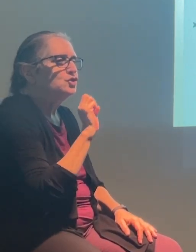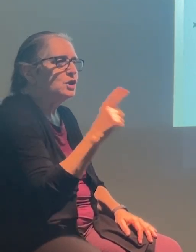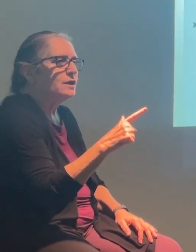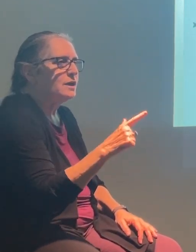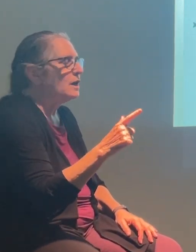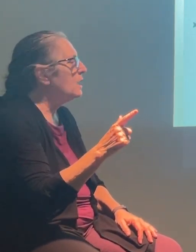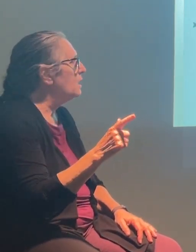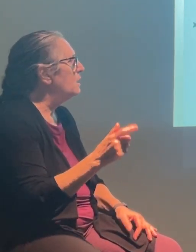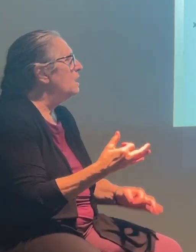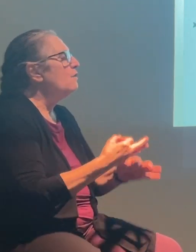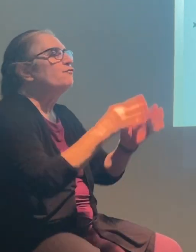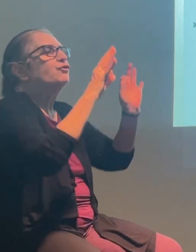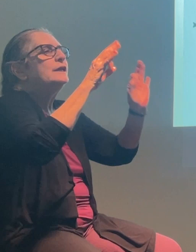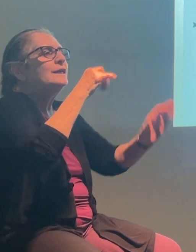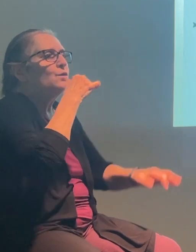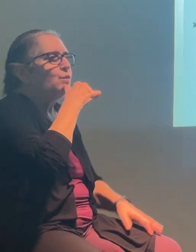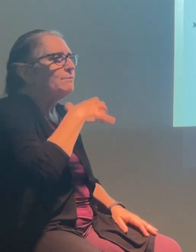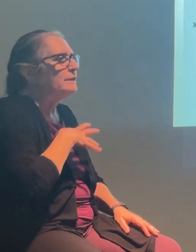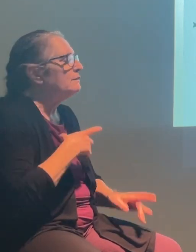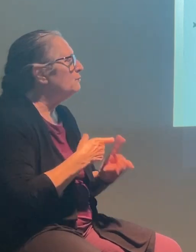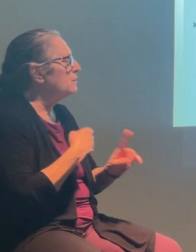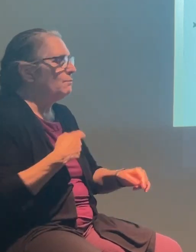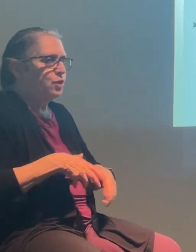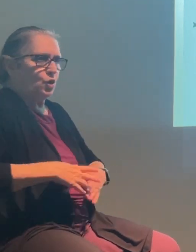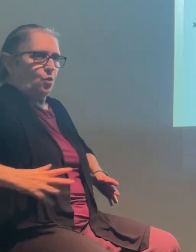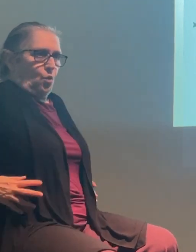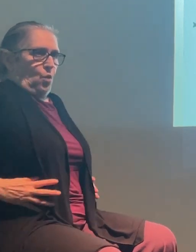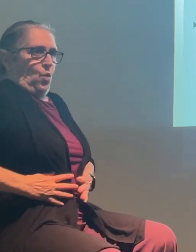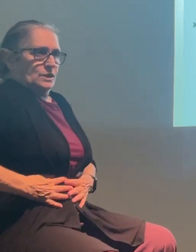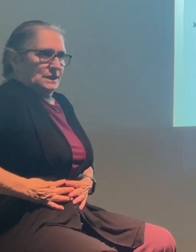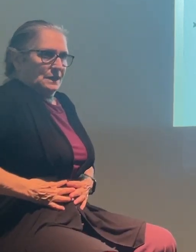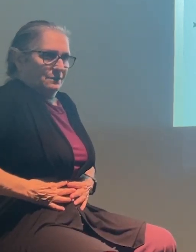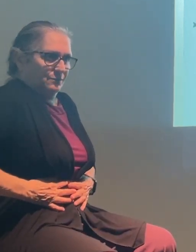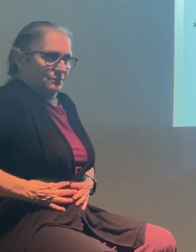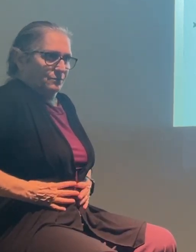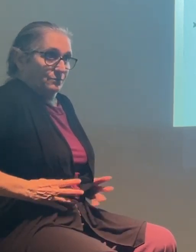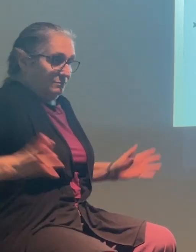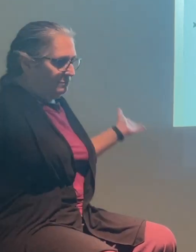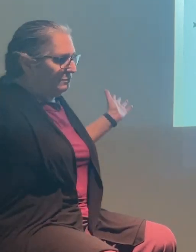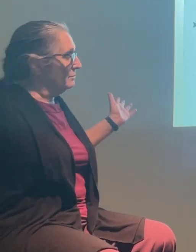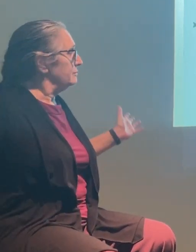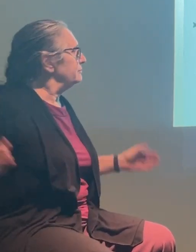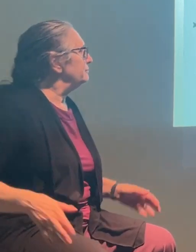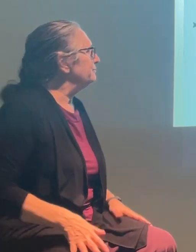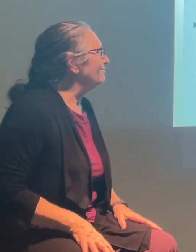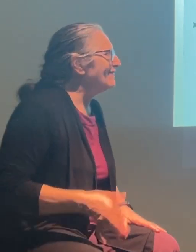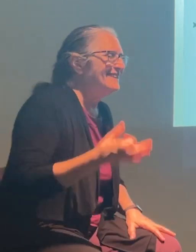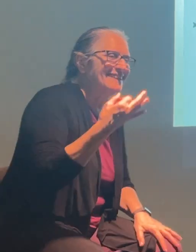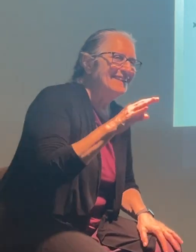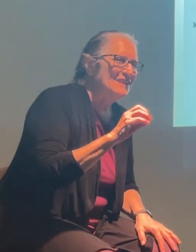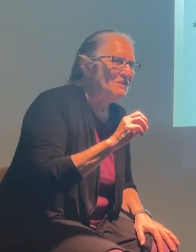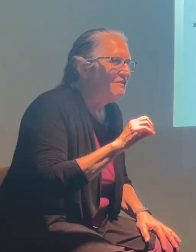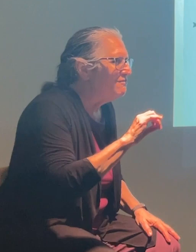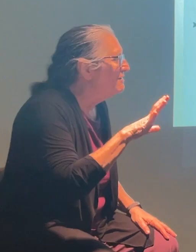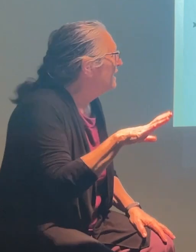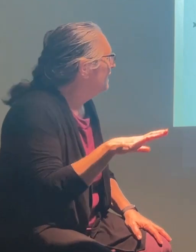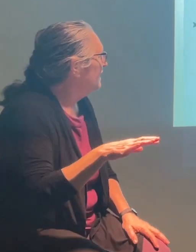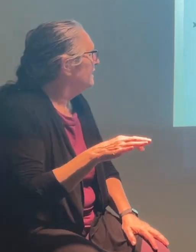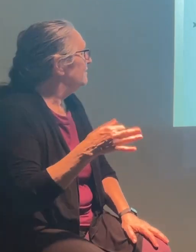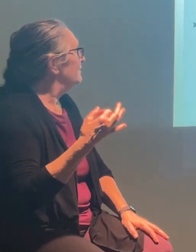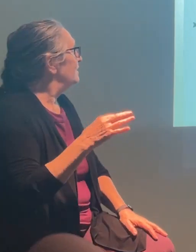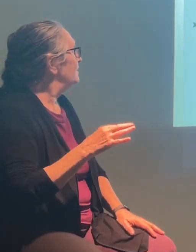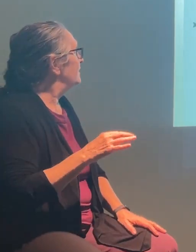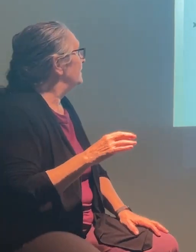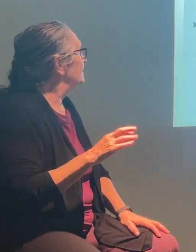freed the woman from the corset. Well, 1905, 1906, Poiret was doing outfits with